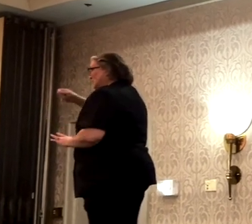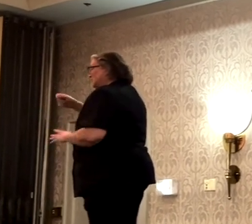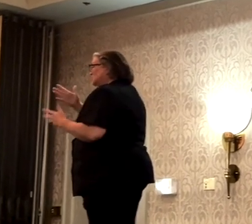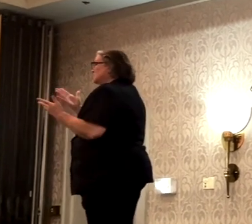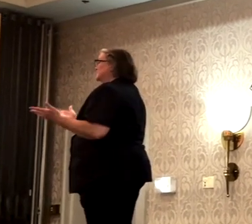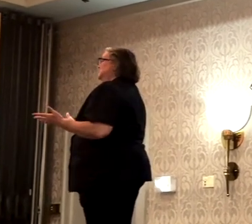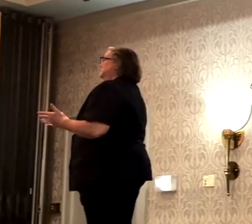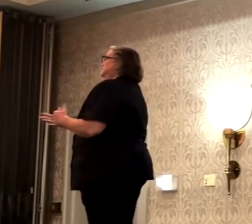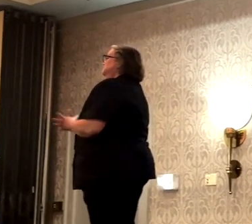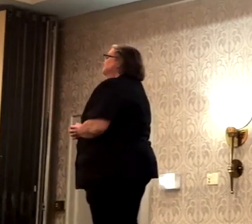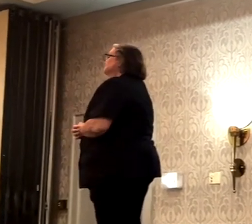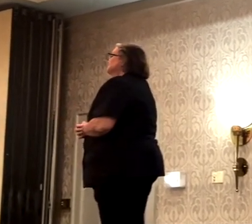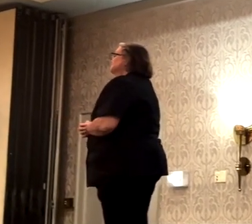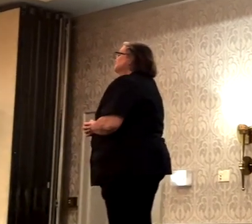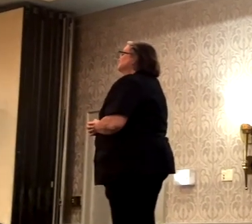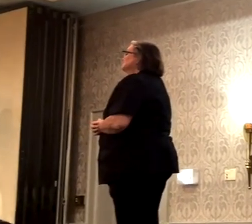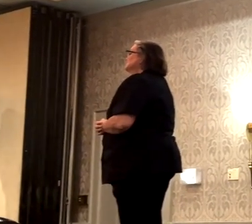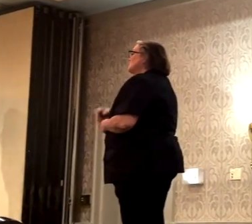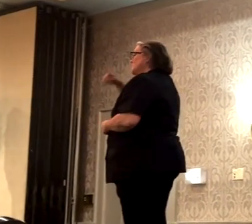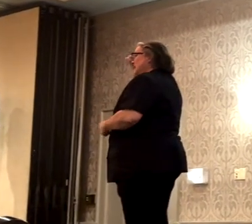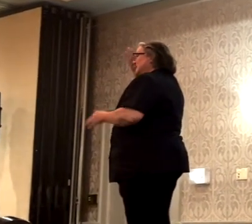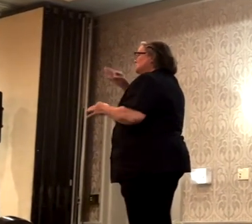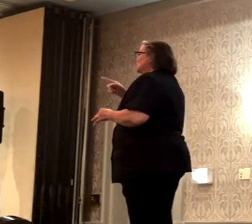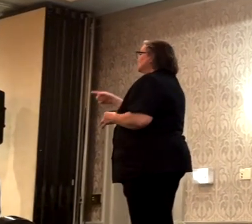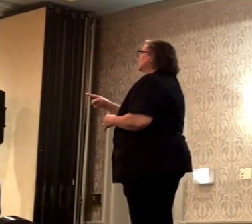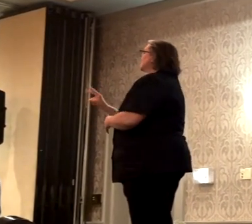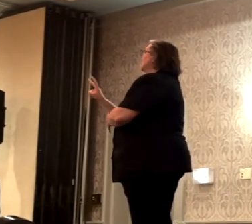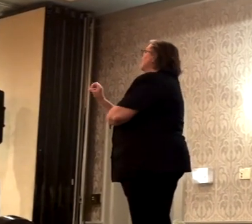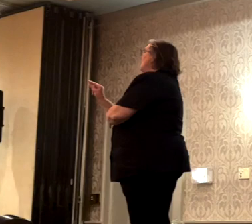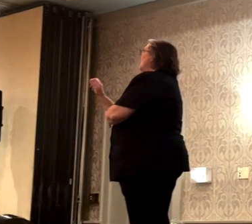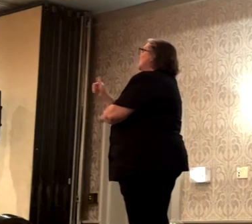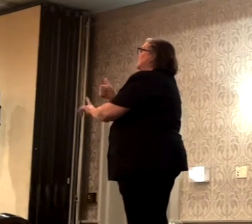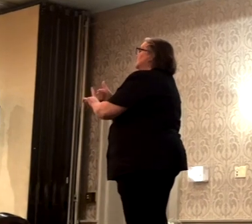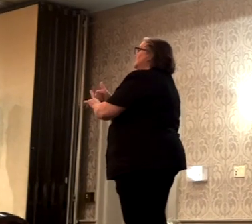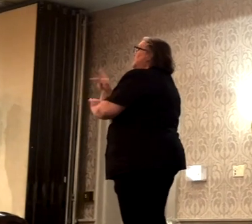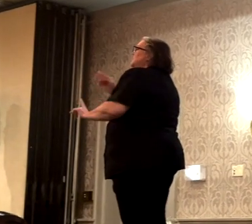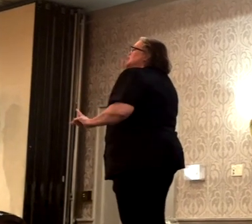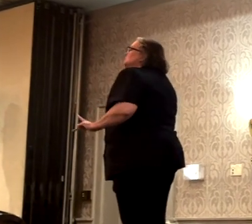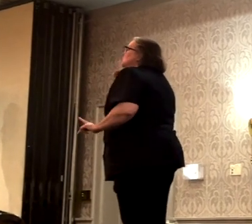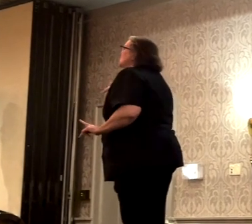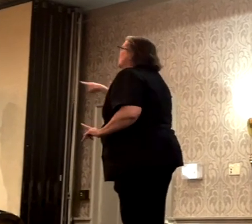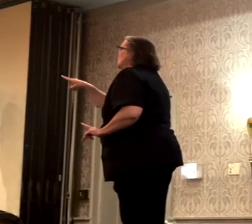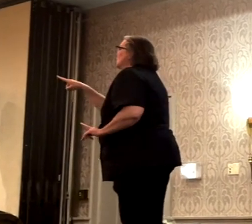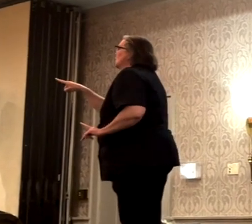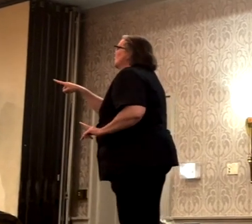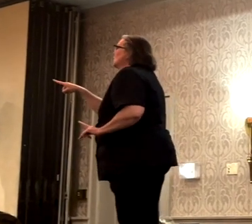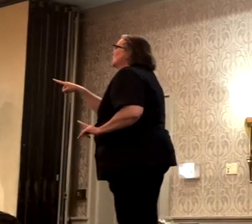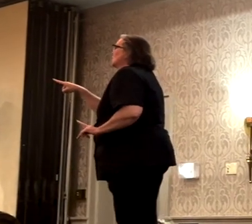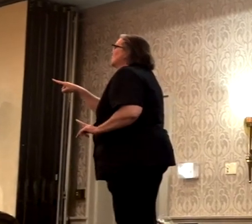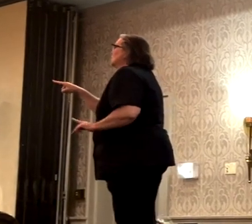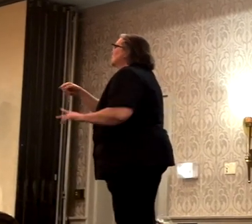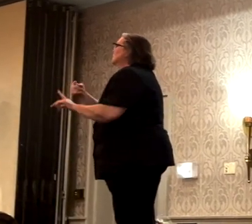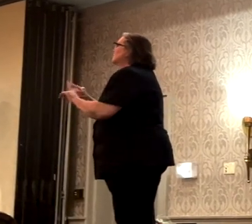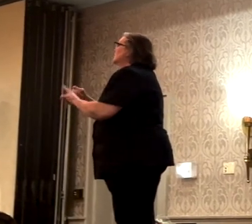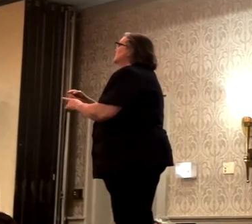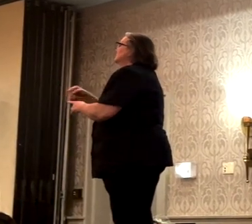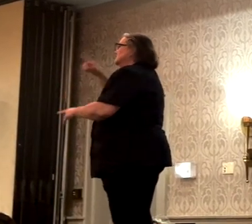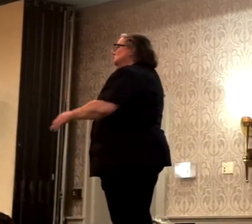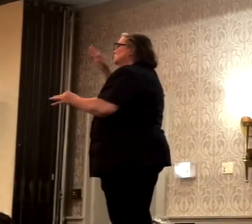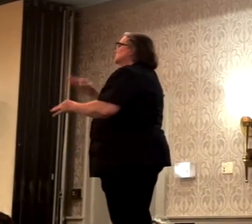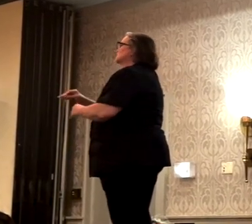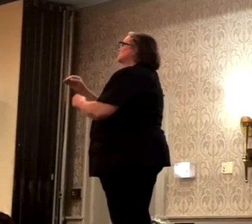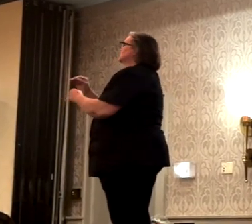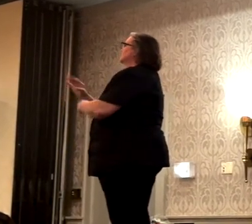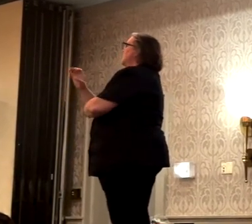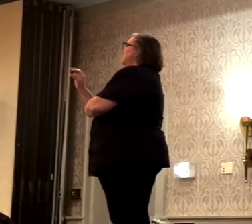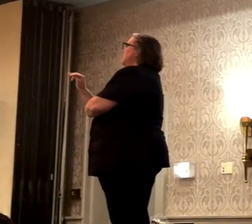to the bench, Justice Vogel was a familiar figure in the hallways of the Leach judicial complex. She